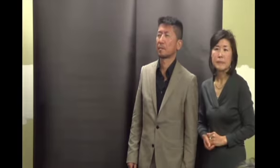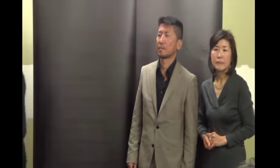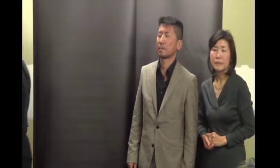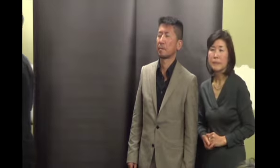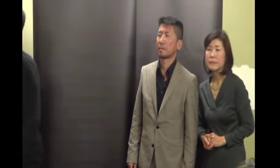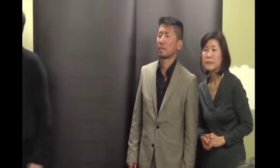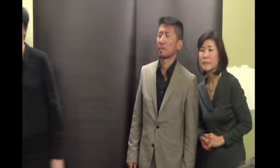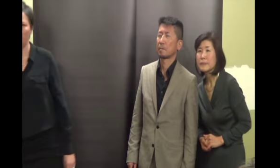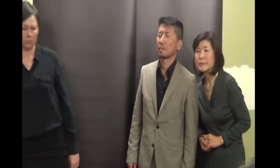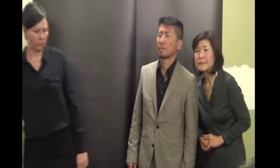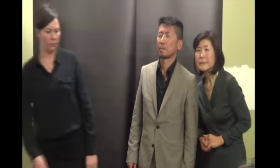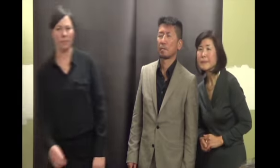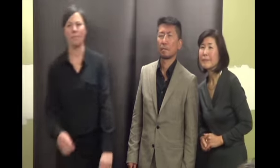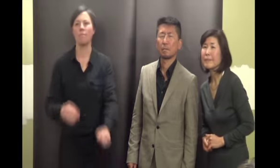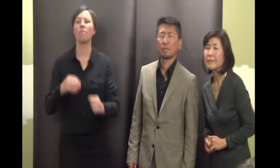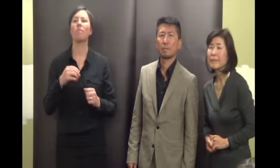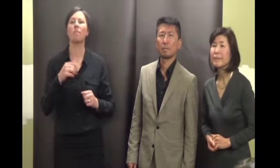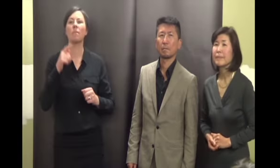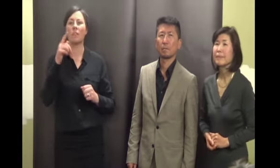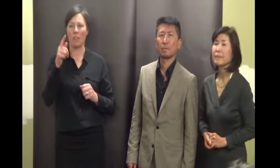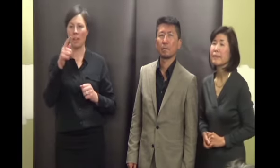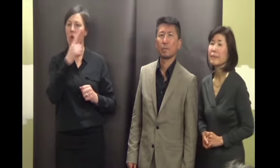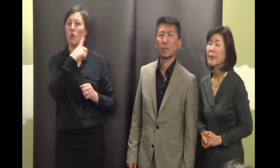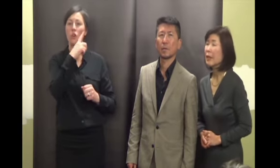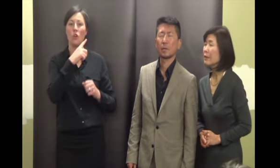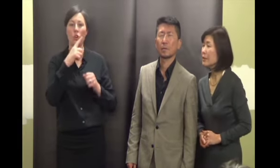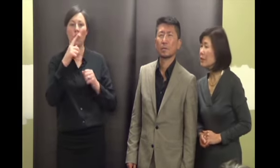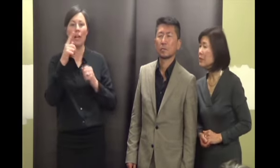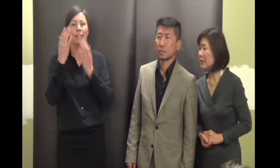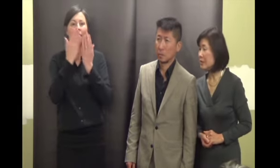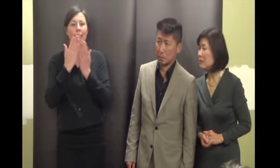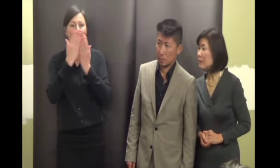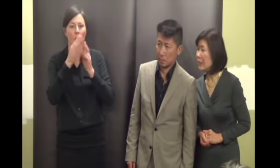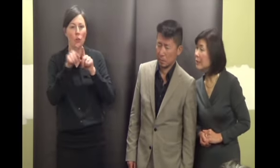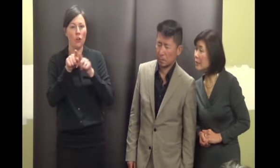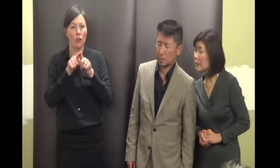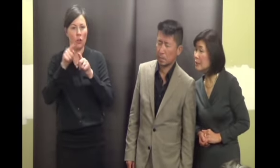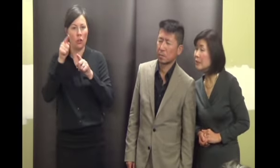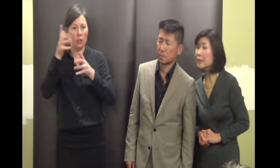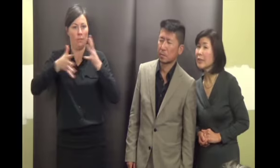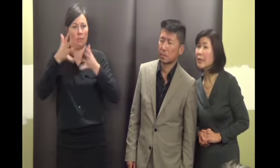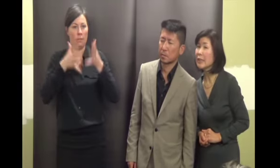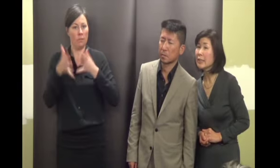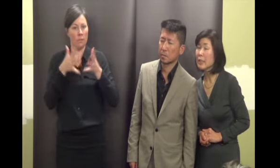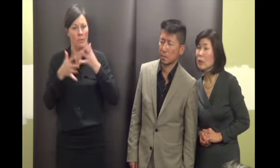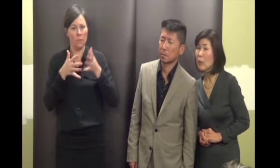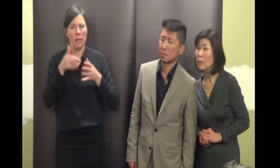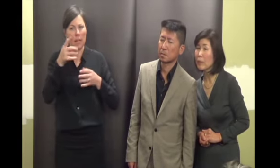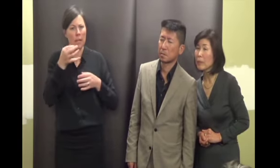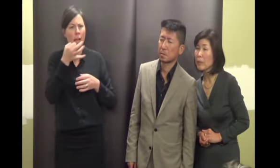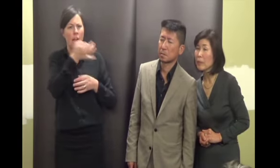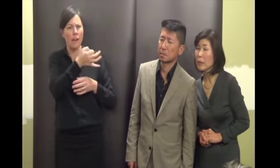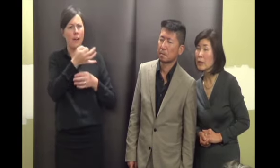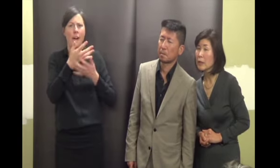Hi Nobu, thank you for coming to Australia. I'm an Auslan student and just wondering, how long does it take to become an